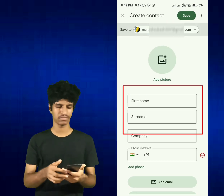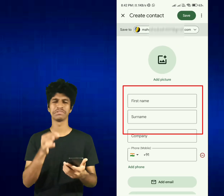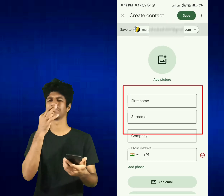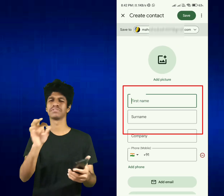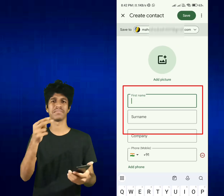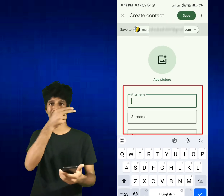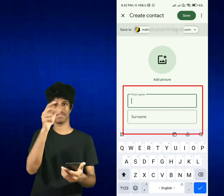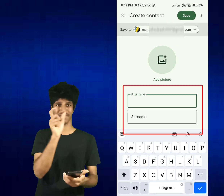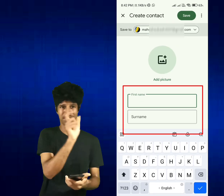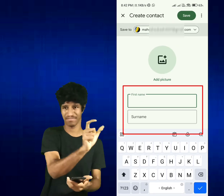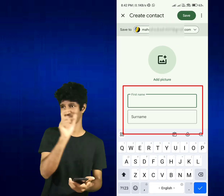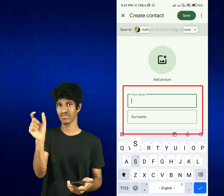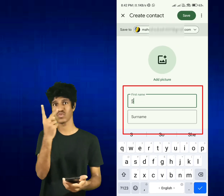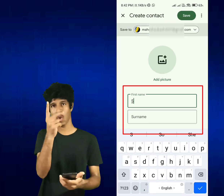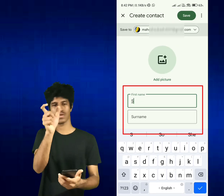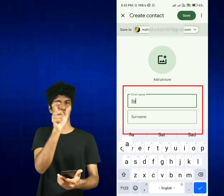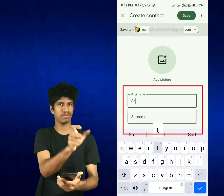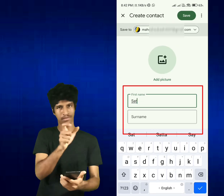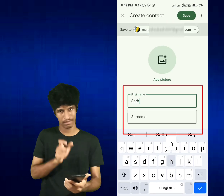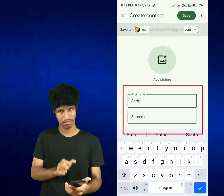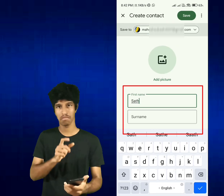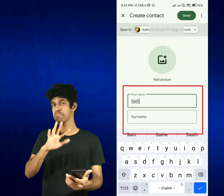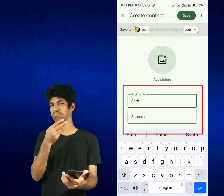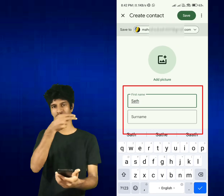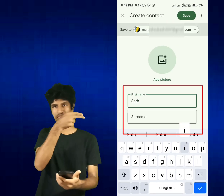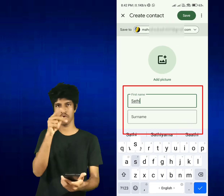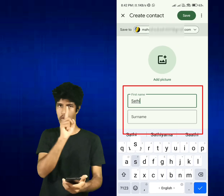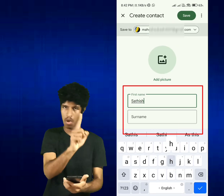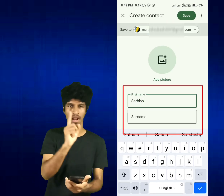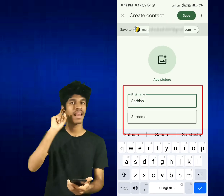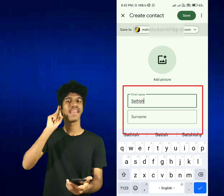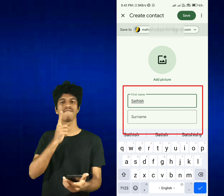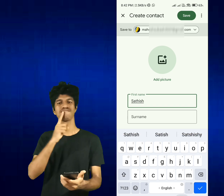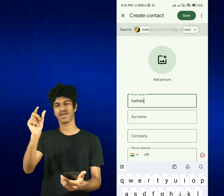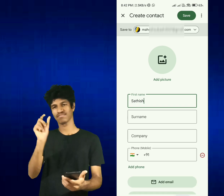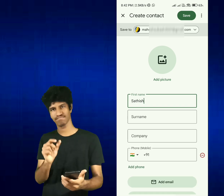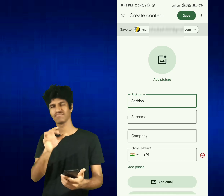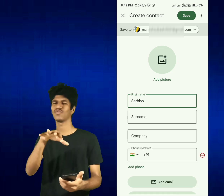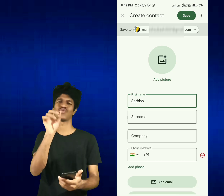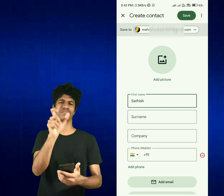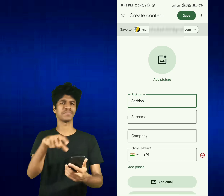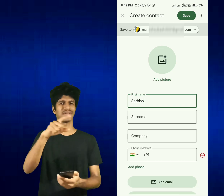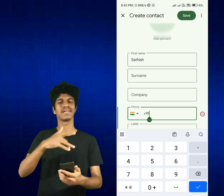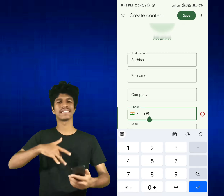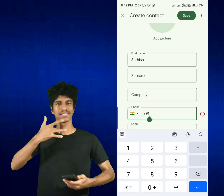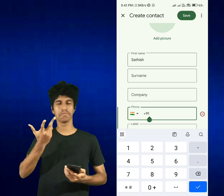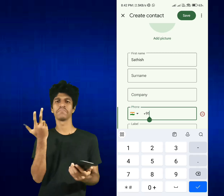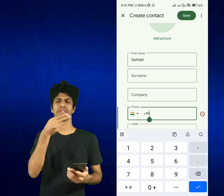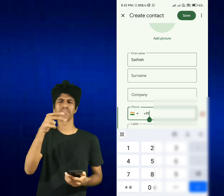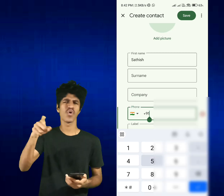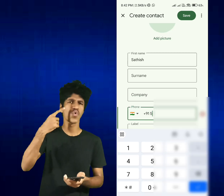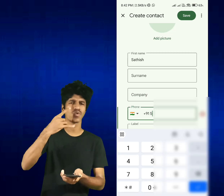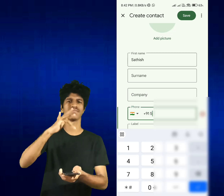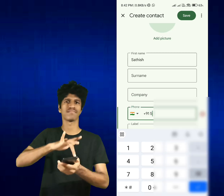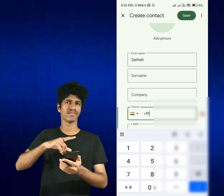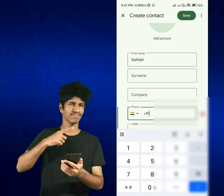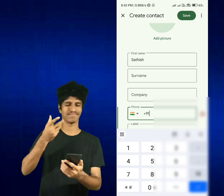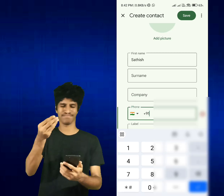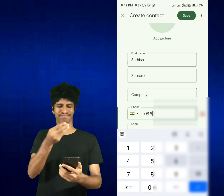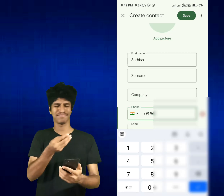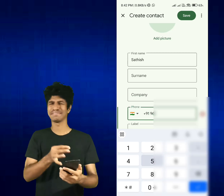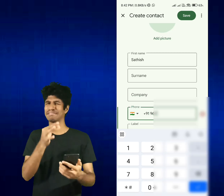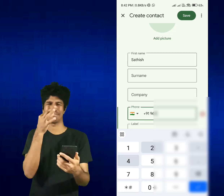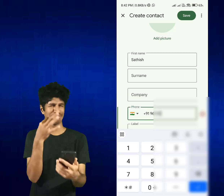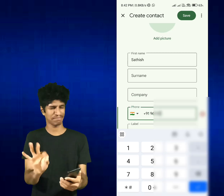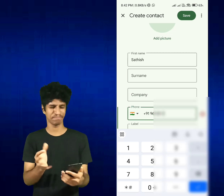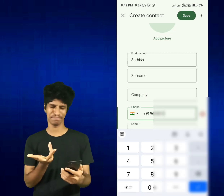questions. I had fun in every second and the journey was a blessing, yeah. They tell me that I'm never gonna make it. They want me to do something that